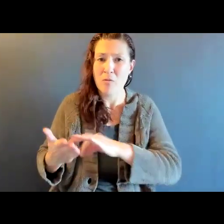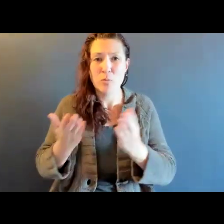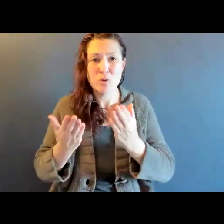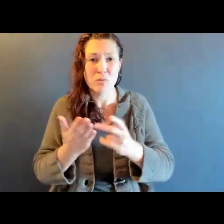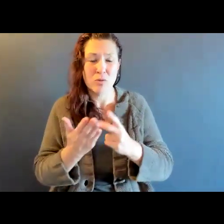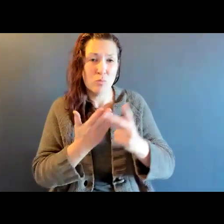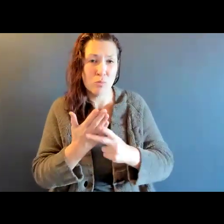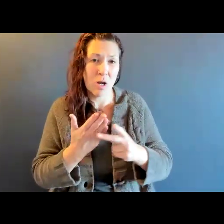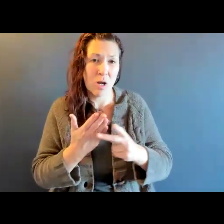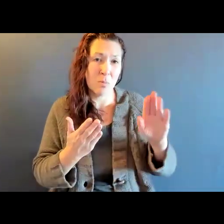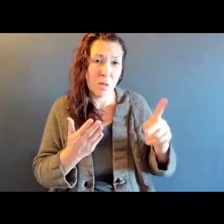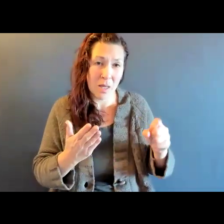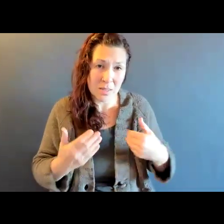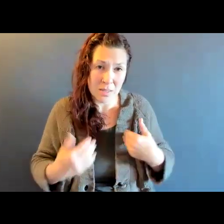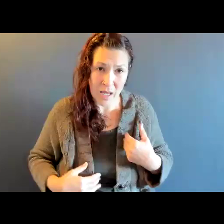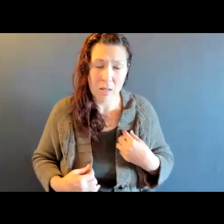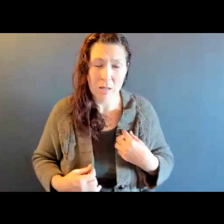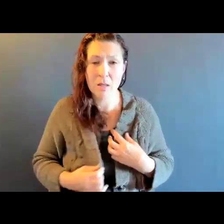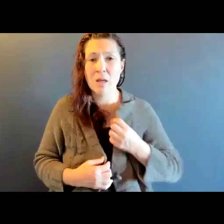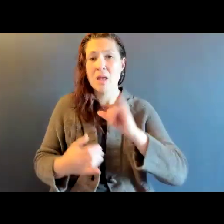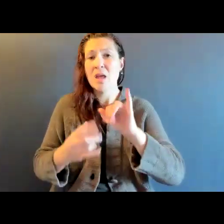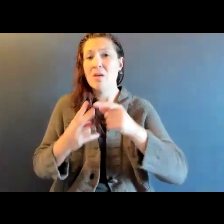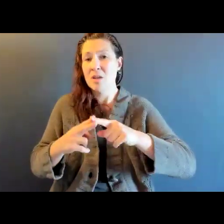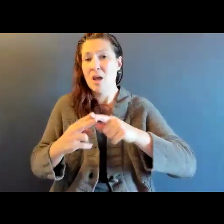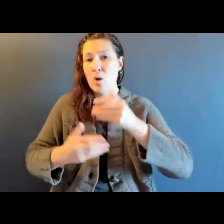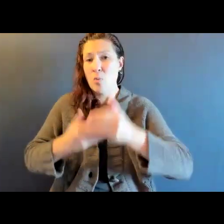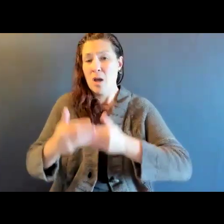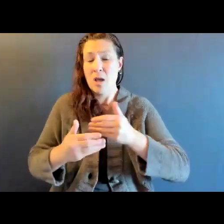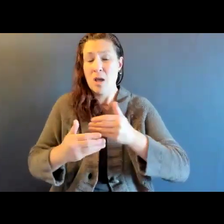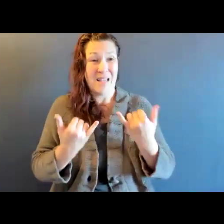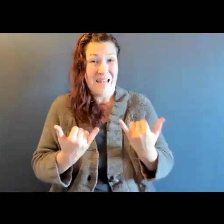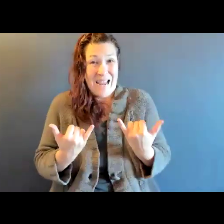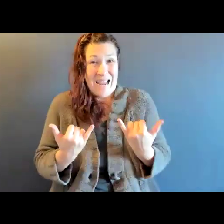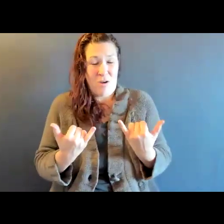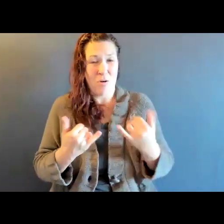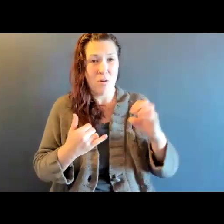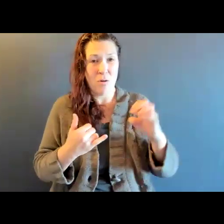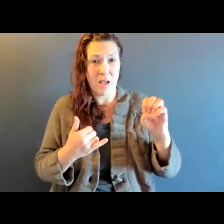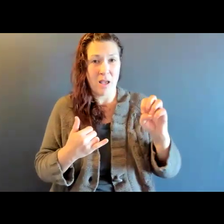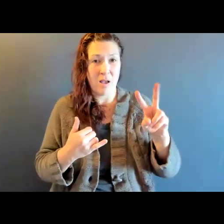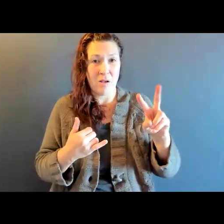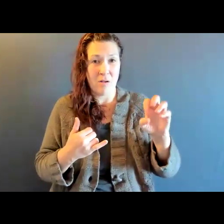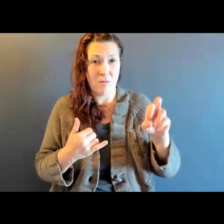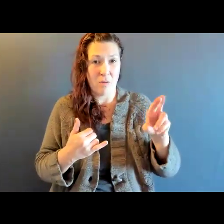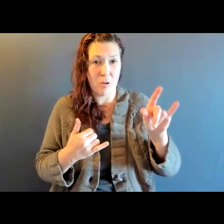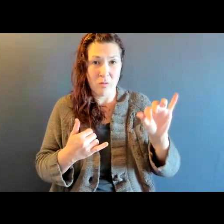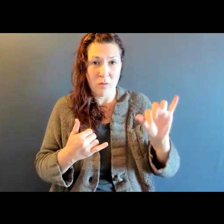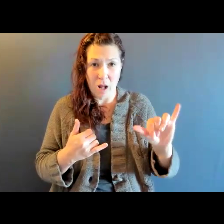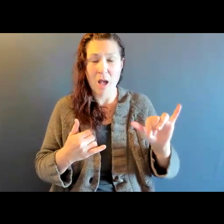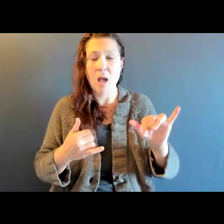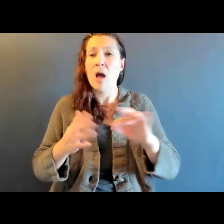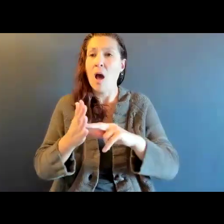offers. If we work together to begin the process for E-Verify now, we can prevent losses in BPS and will pave the way for